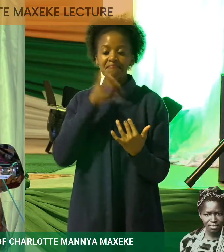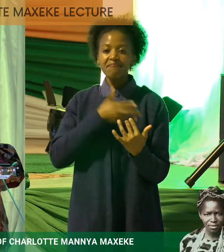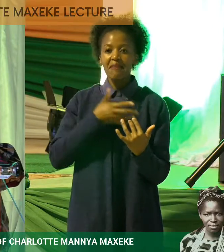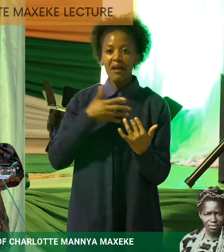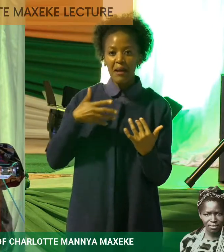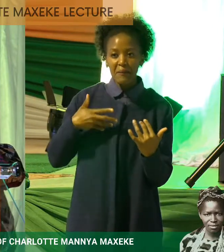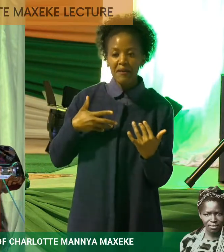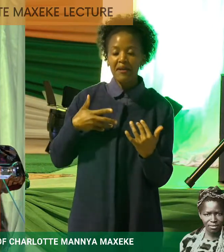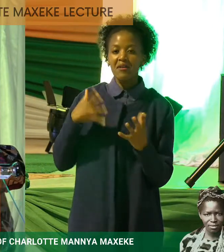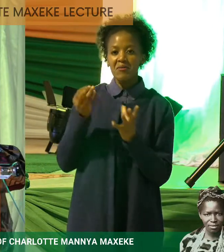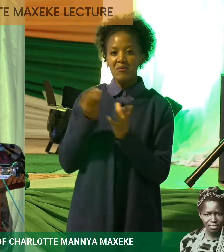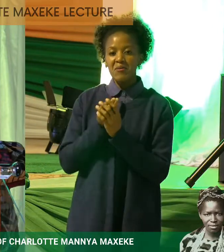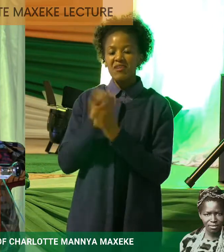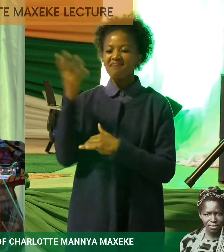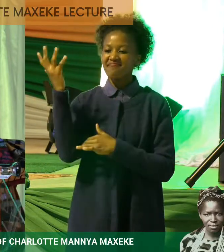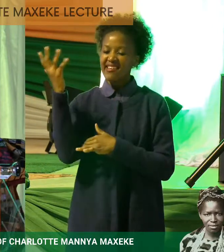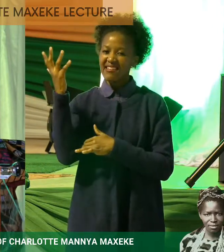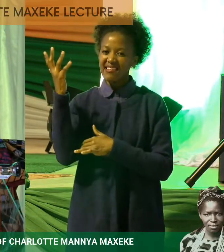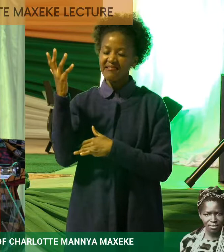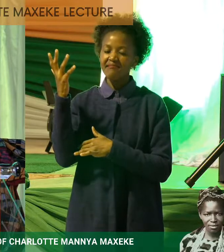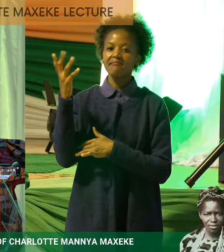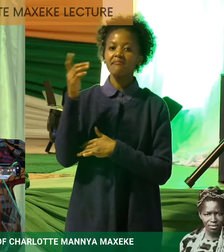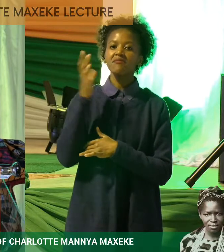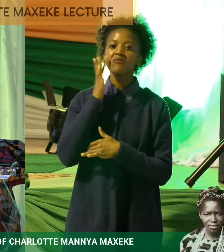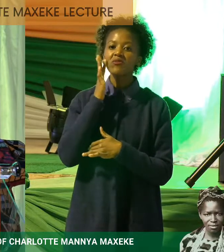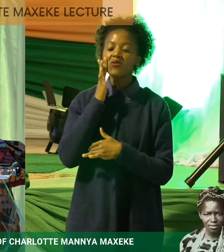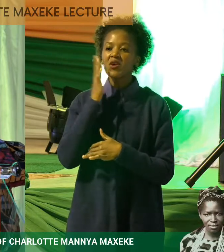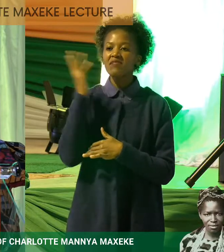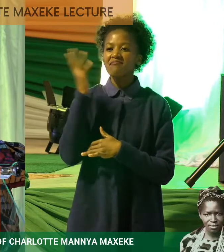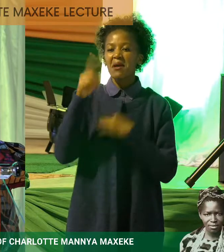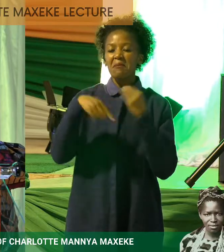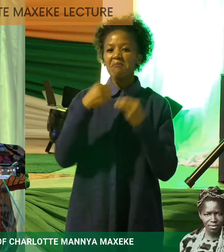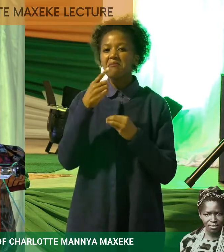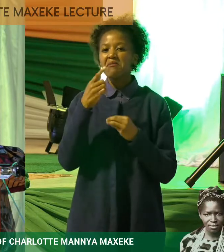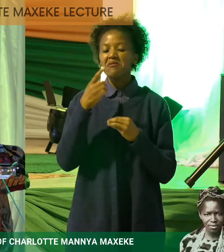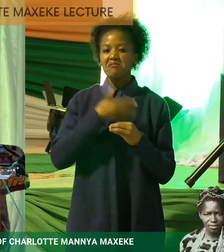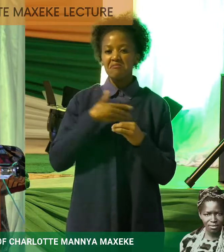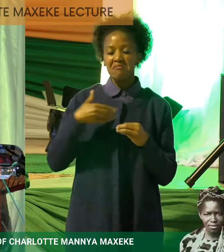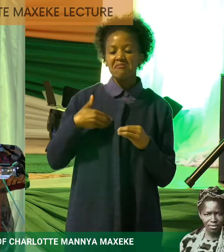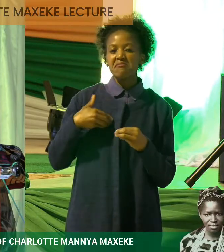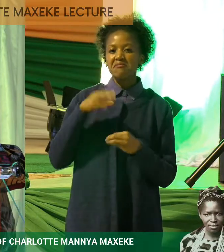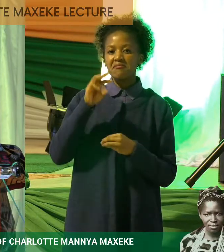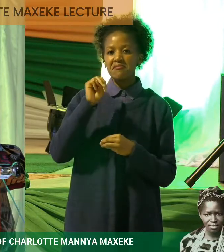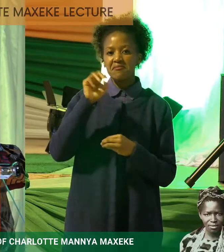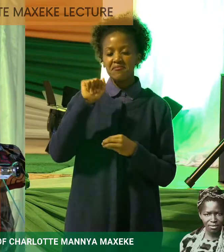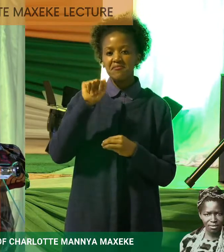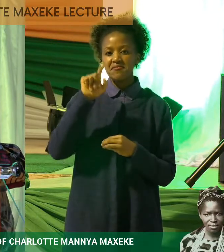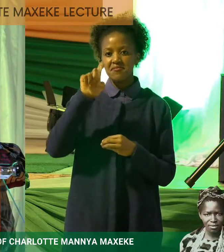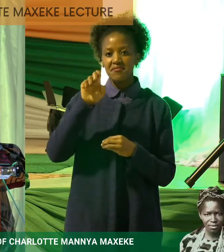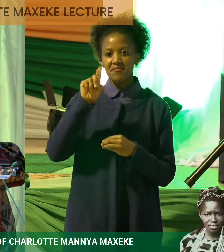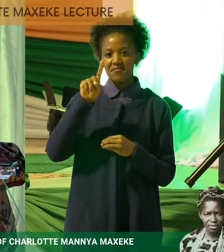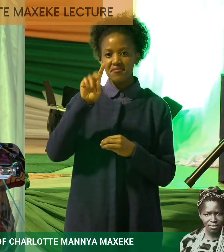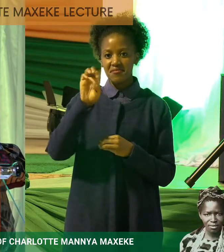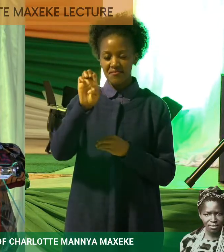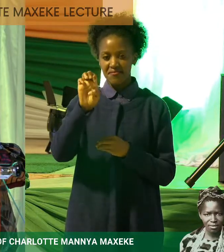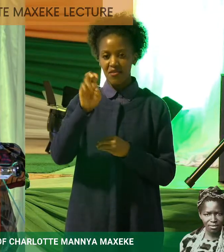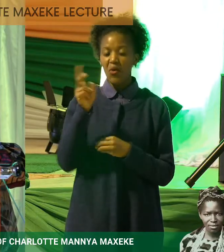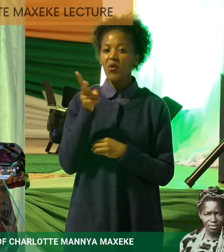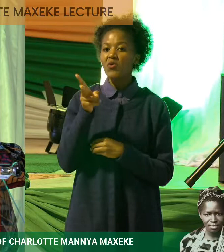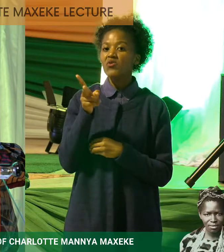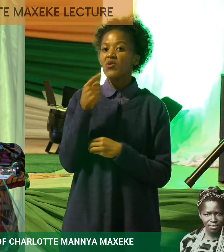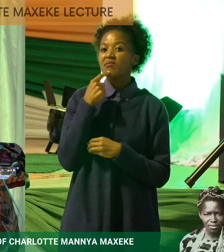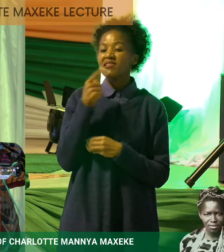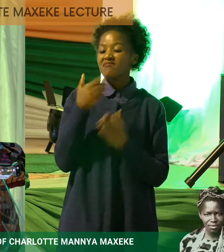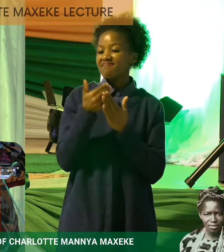the speakers when they spoke about Umam Charlotte Maxeke. And of course, Baye Basho earlier